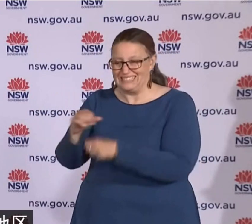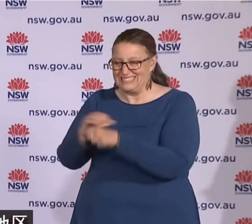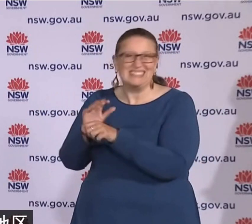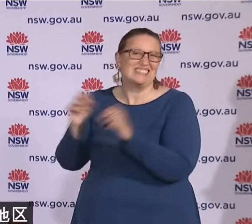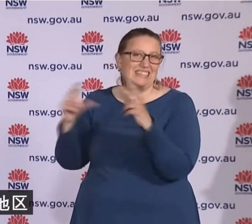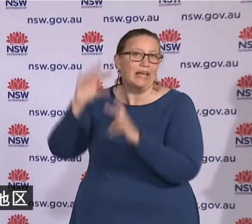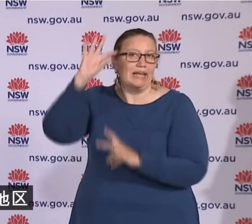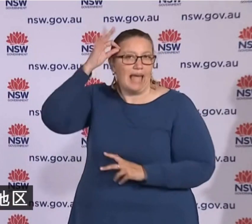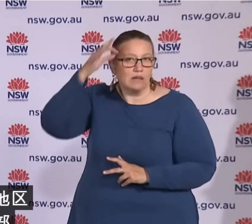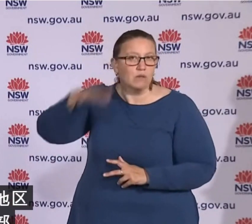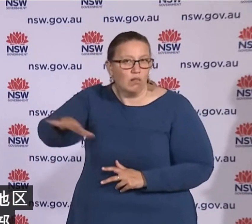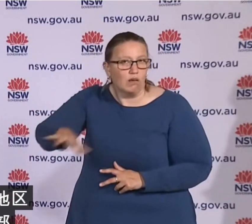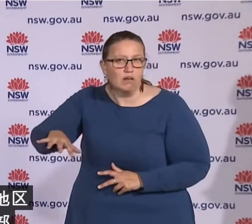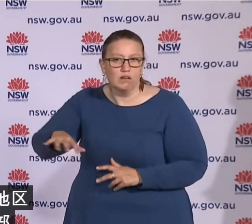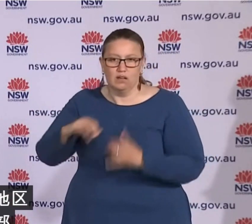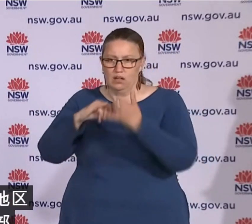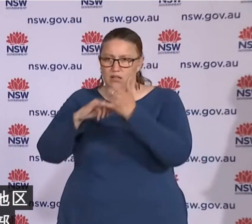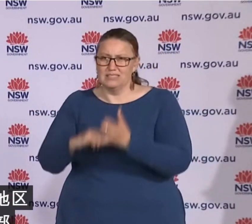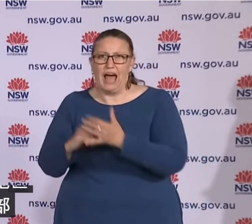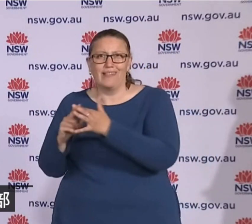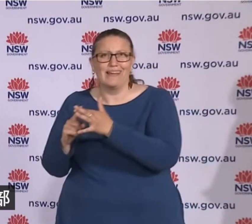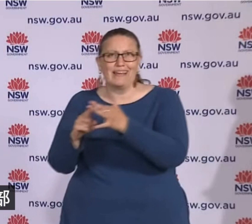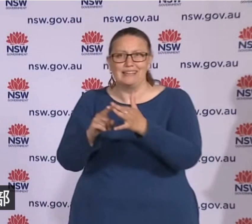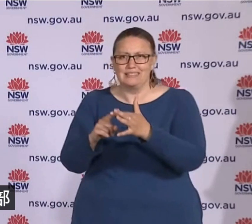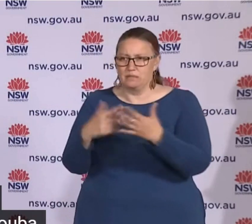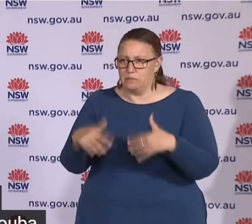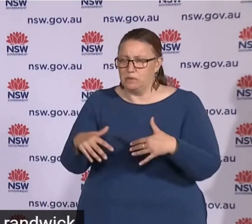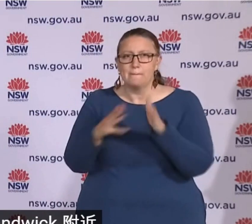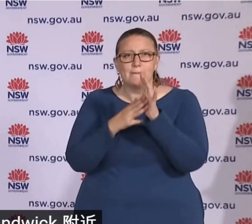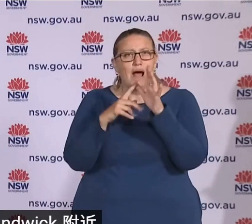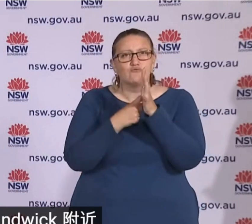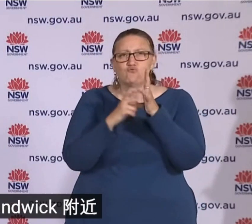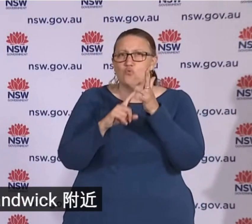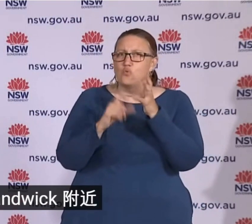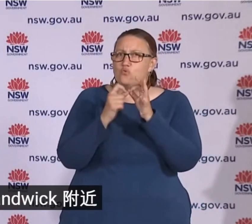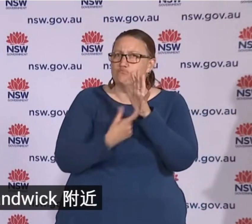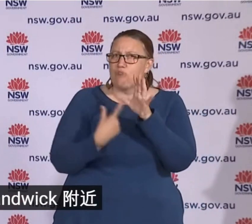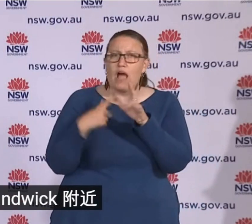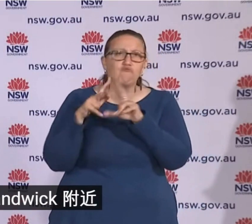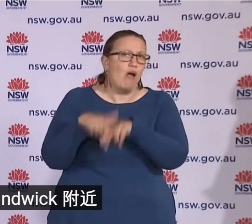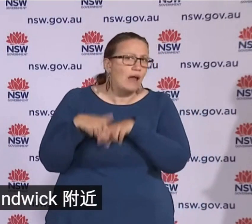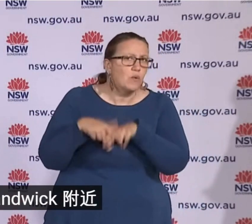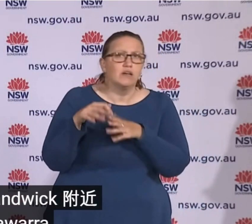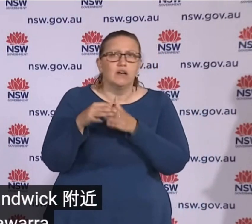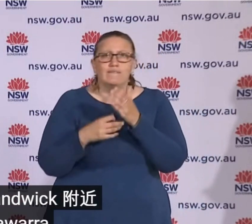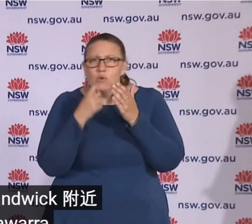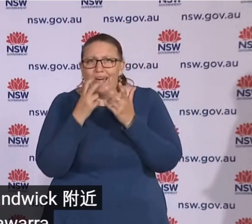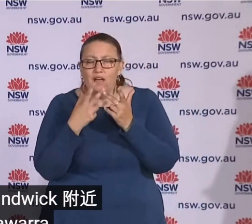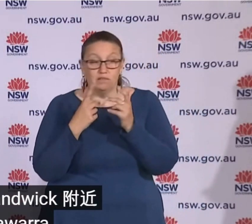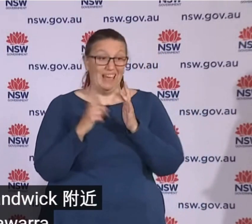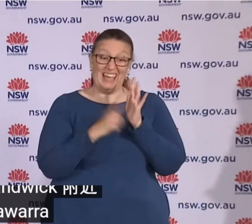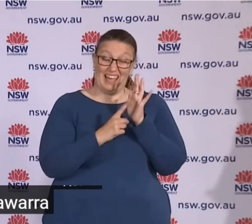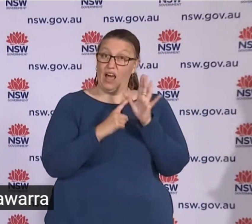area into our southeastern area, which is around Maroubra, Randwick, those areas. We're seeing